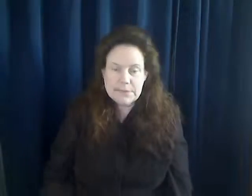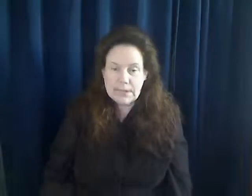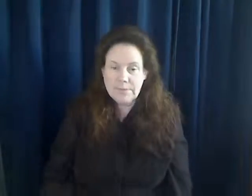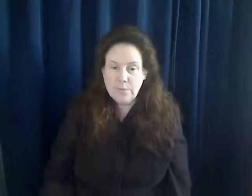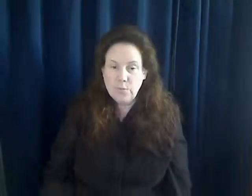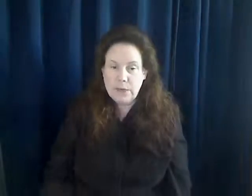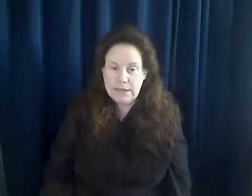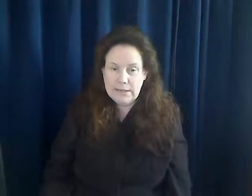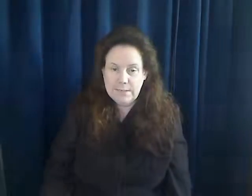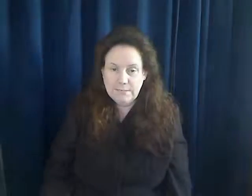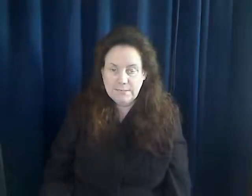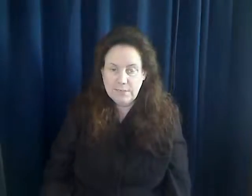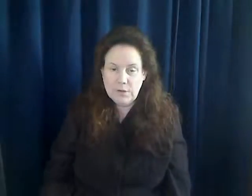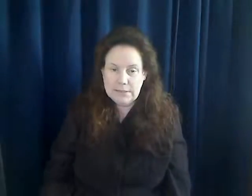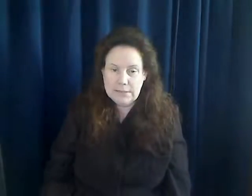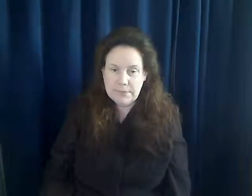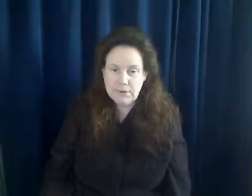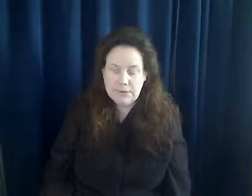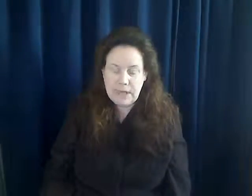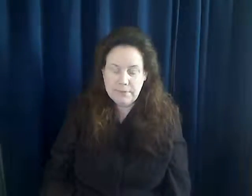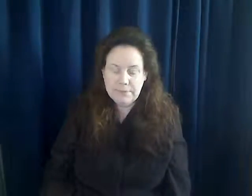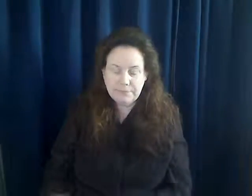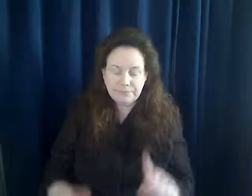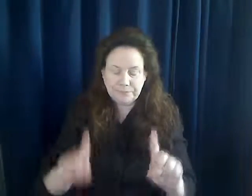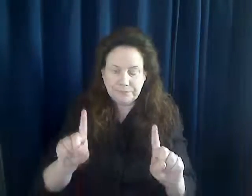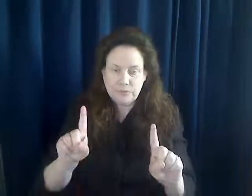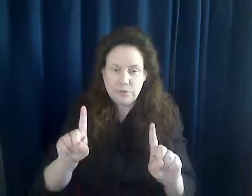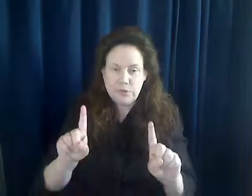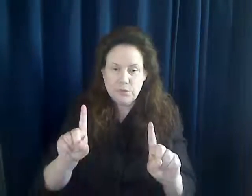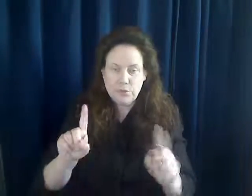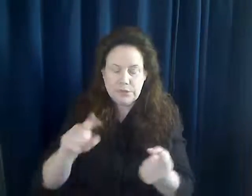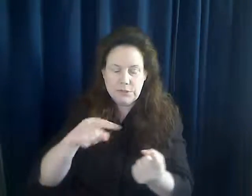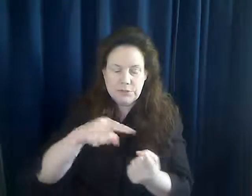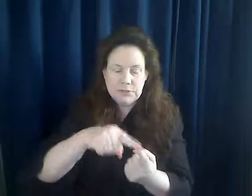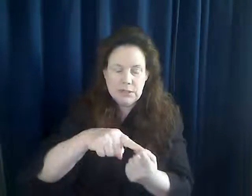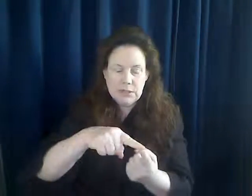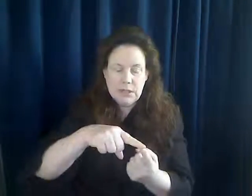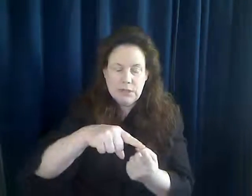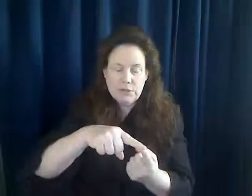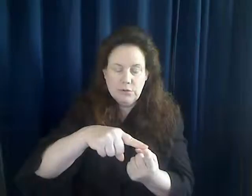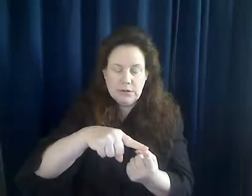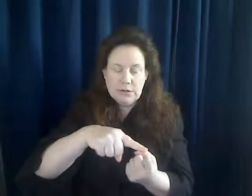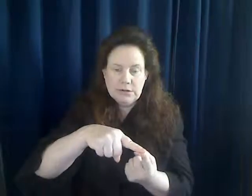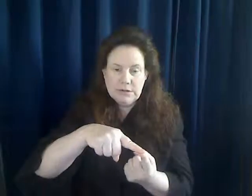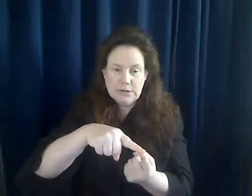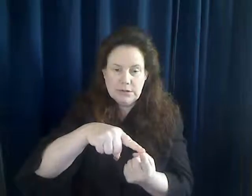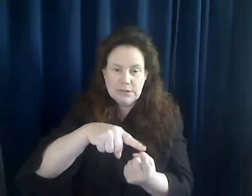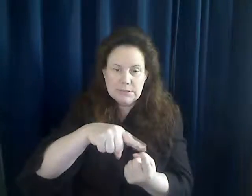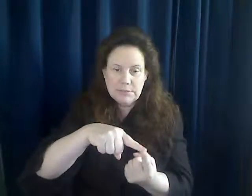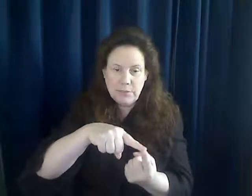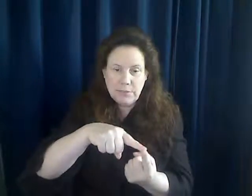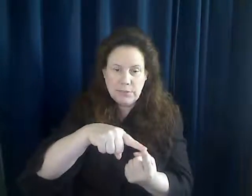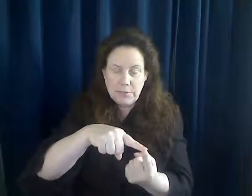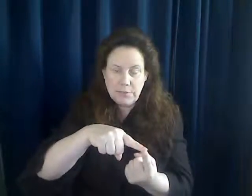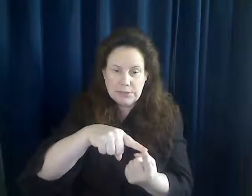sign for when is something going to happen? 2 pointers. Your right hand starts pointer to